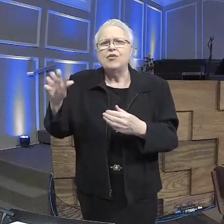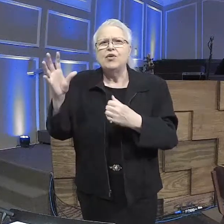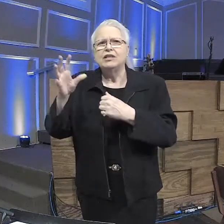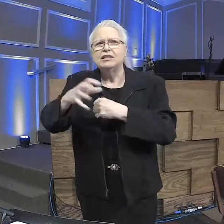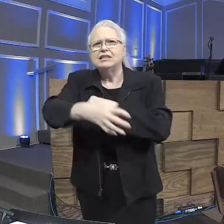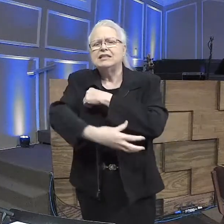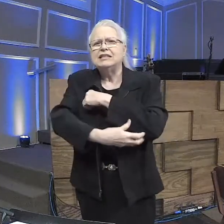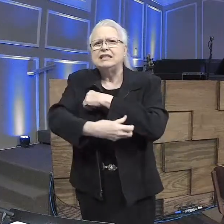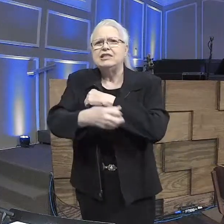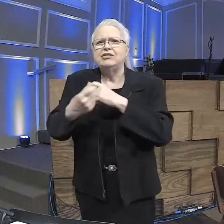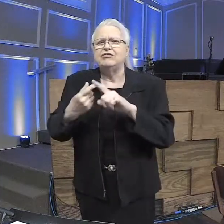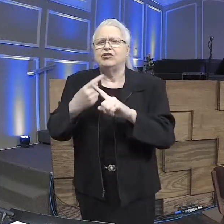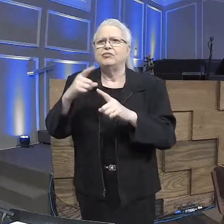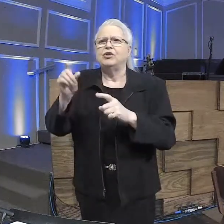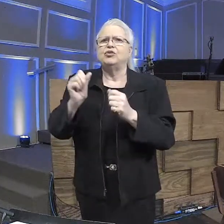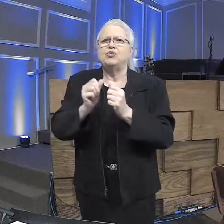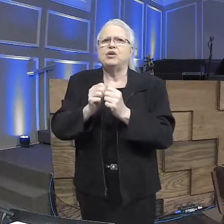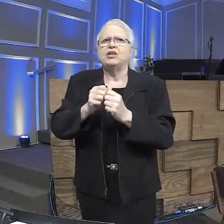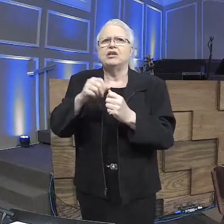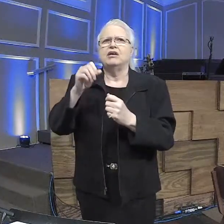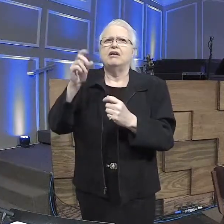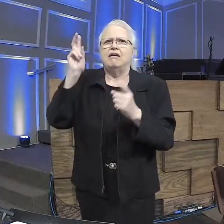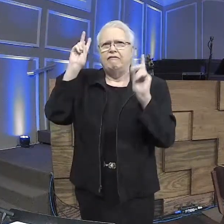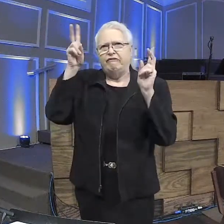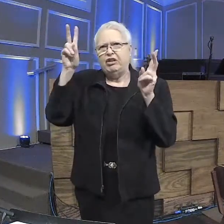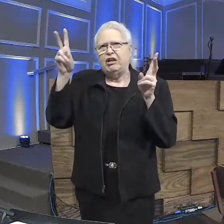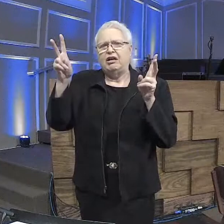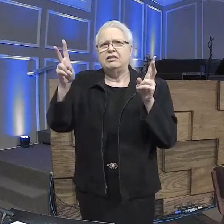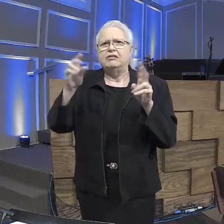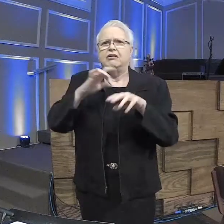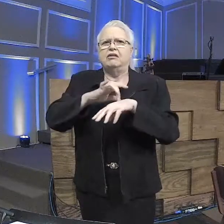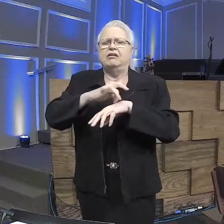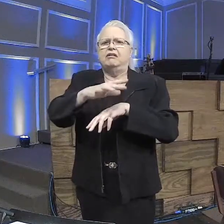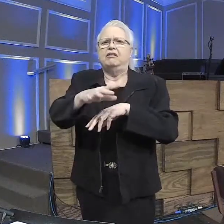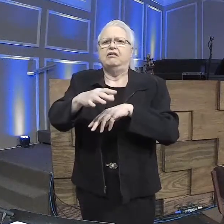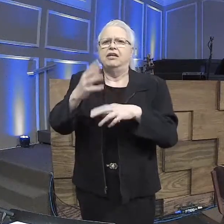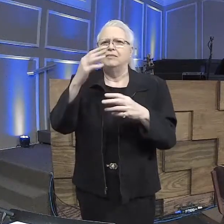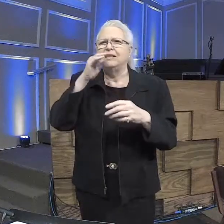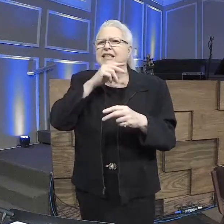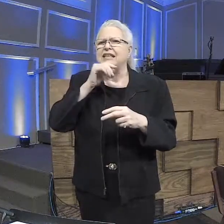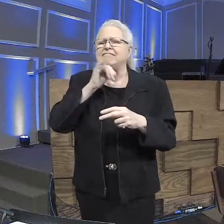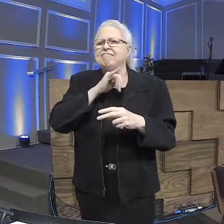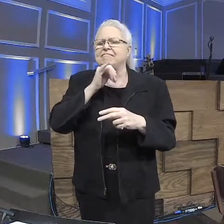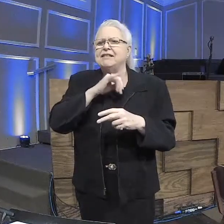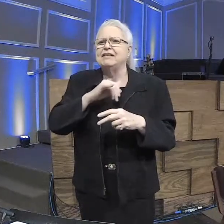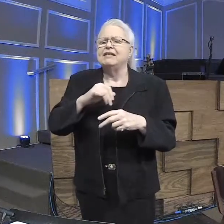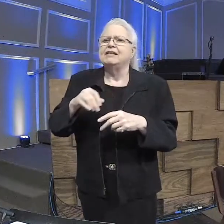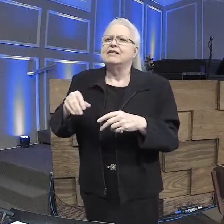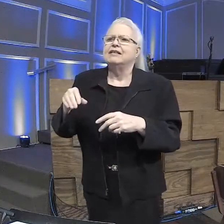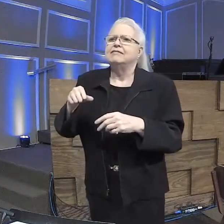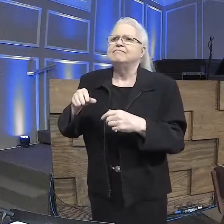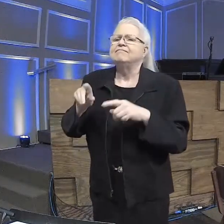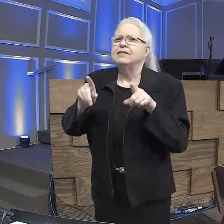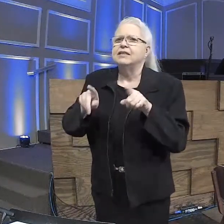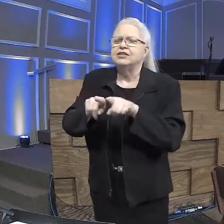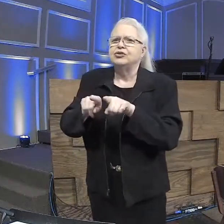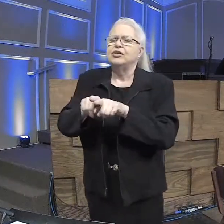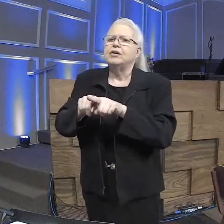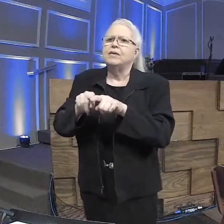or empty deceit, according to the tradition of men, according to the basic principles of this world, and